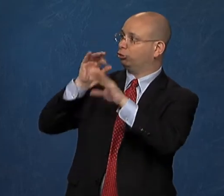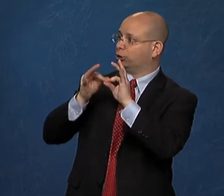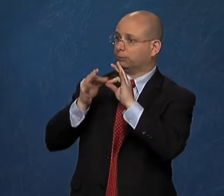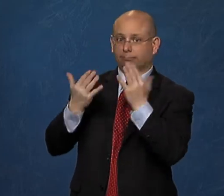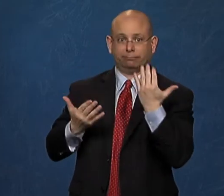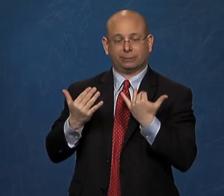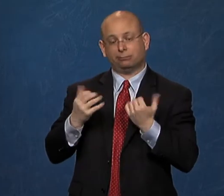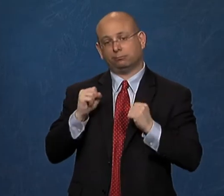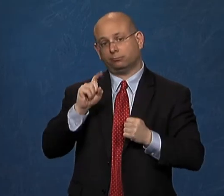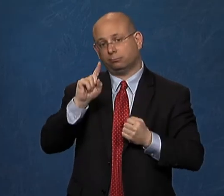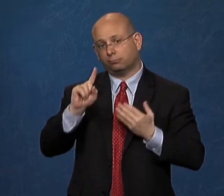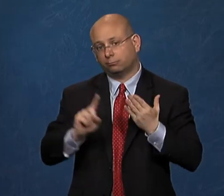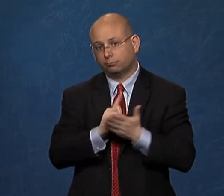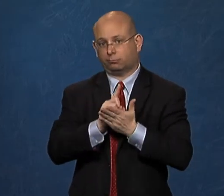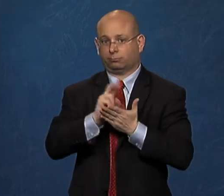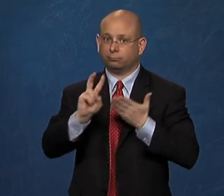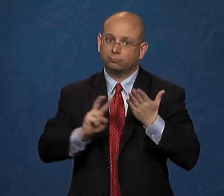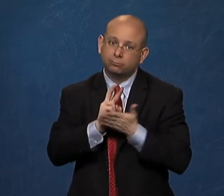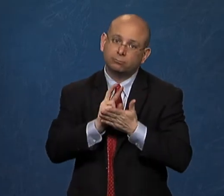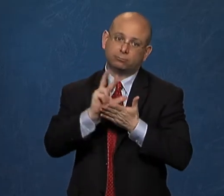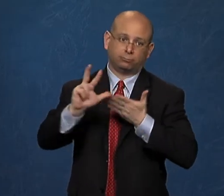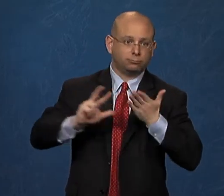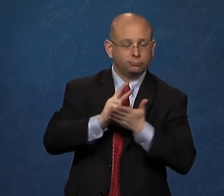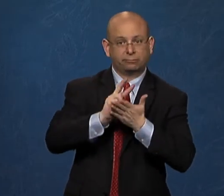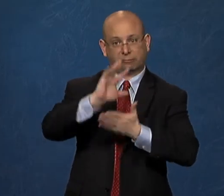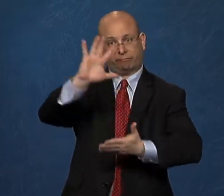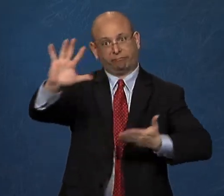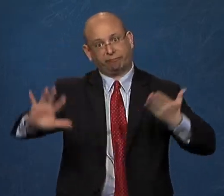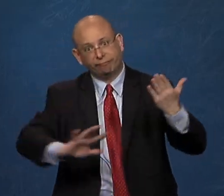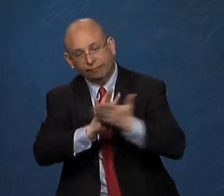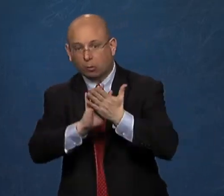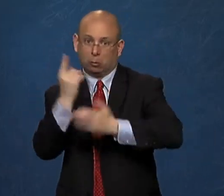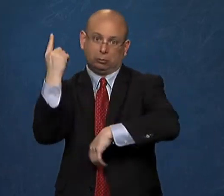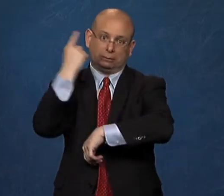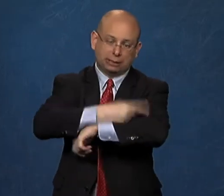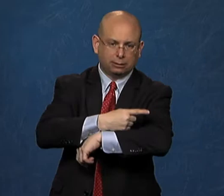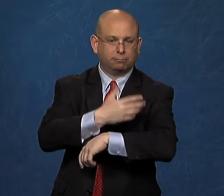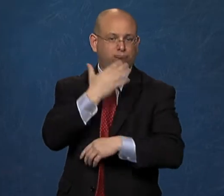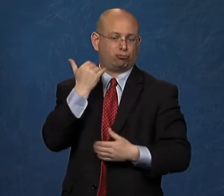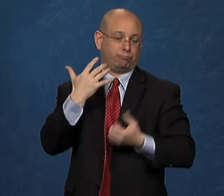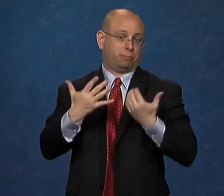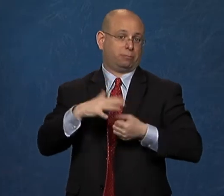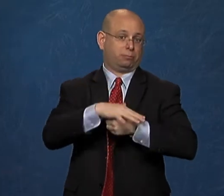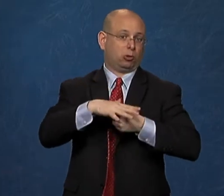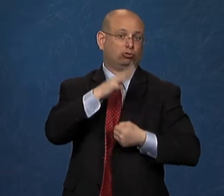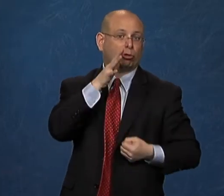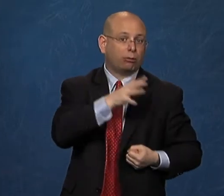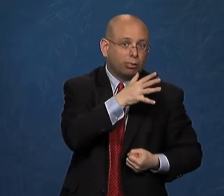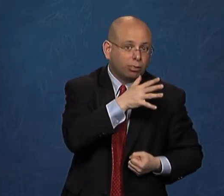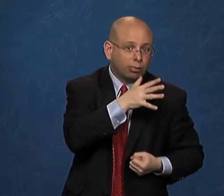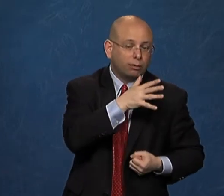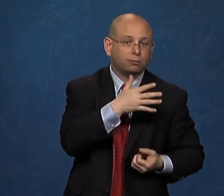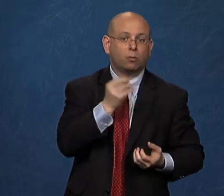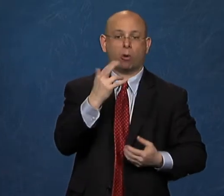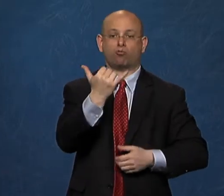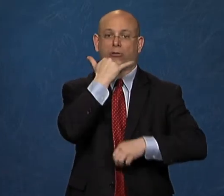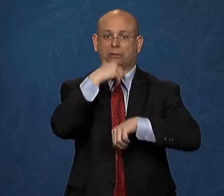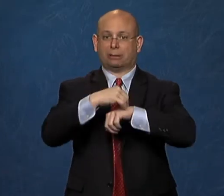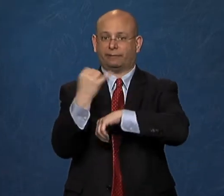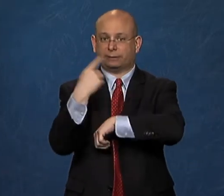effective communication. Bringing in a live interpreter may require 2 or 3 or even 5 hours lag time, or maybe even a day, especially if this is a